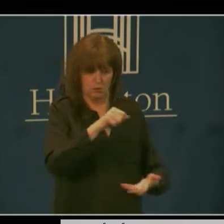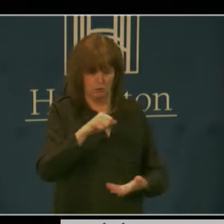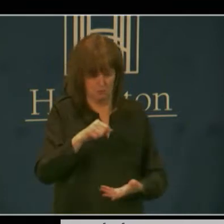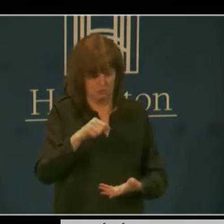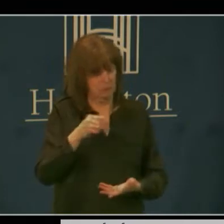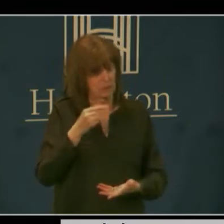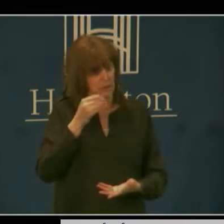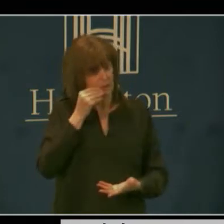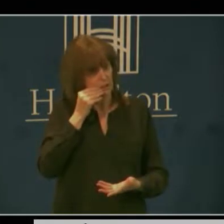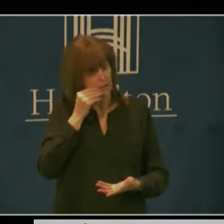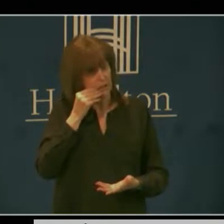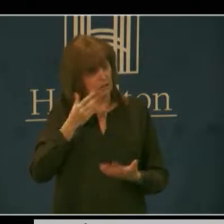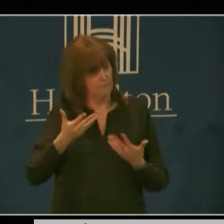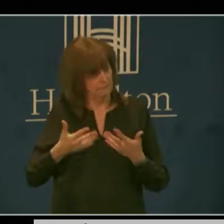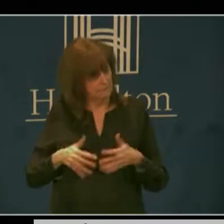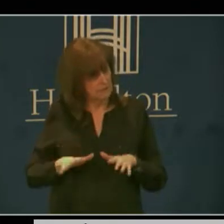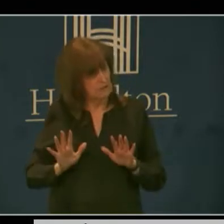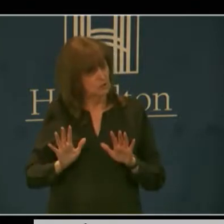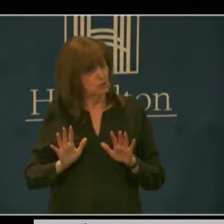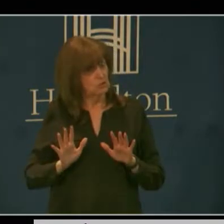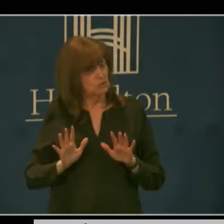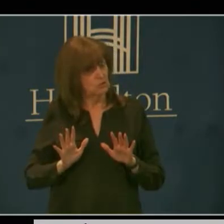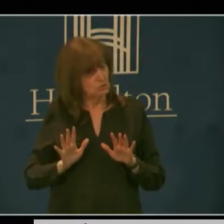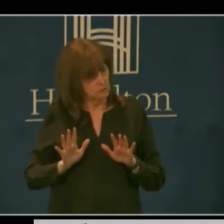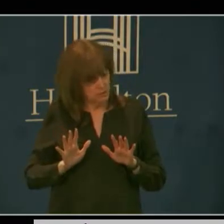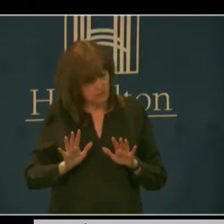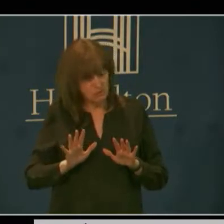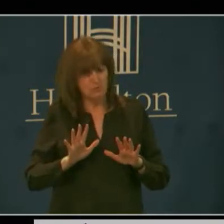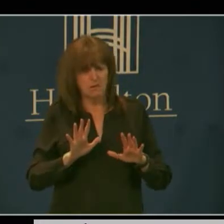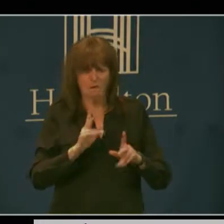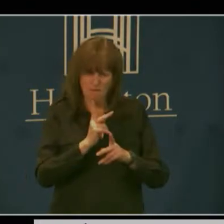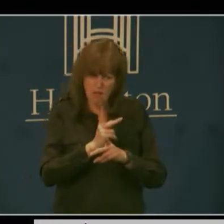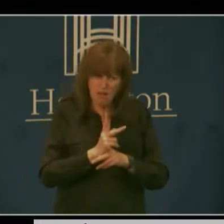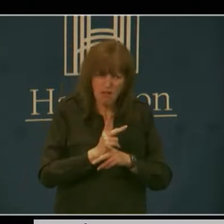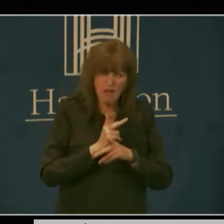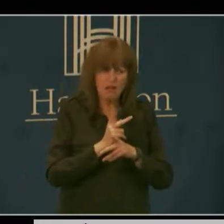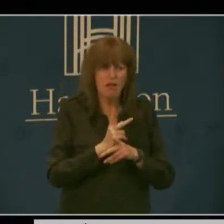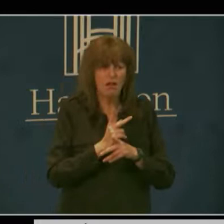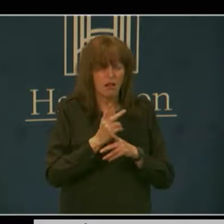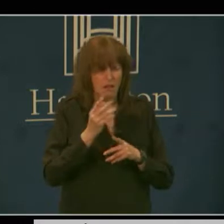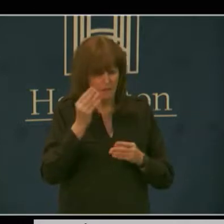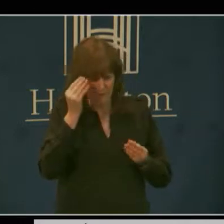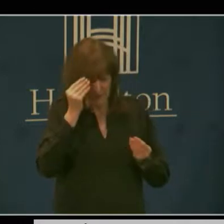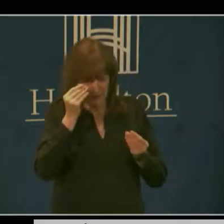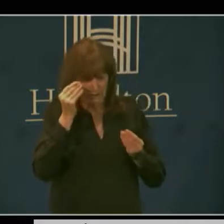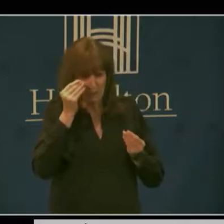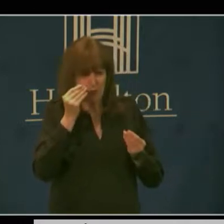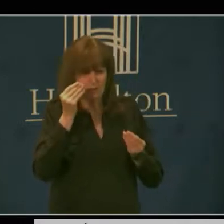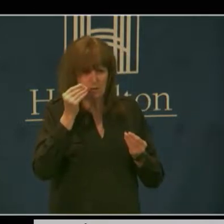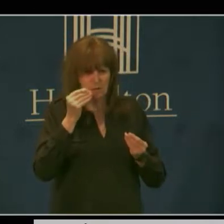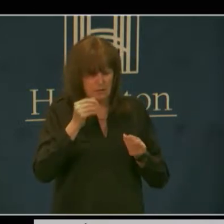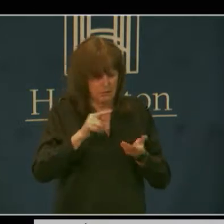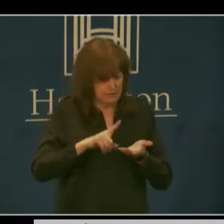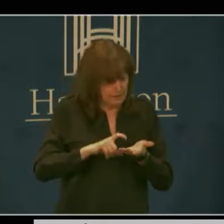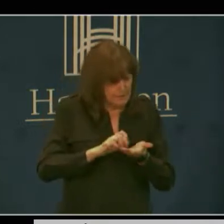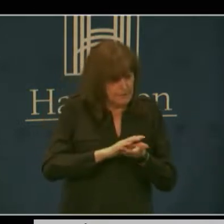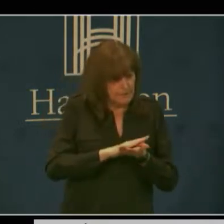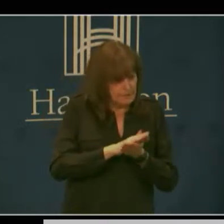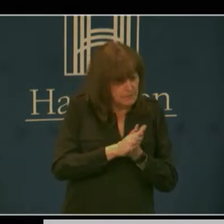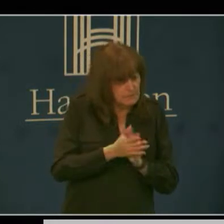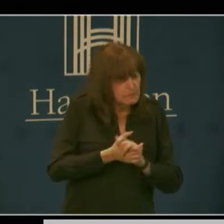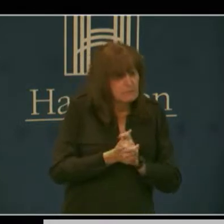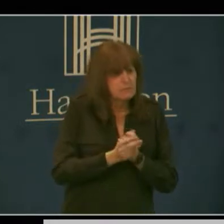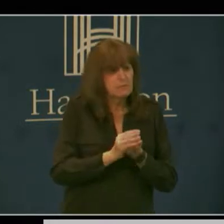conscious as possible. I imagine that many people have never been as conscious as how often their hands get up around